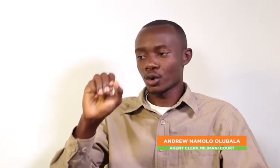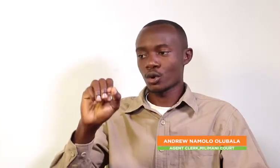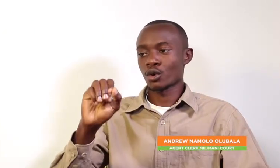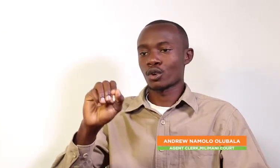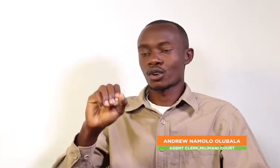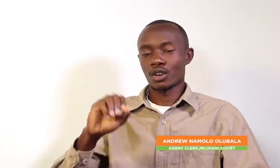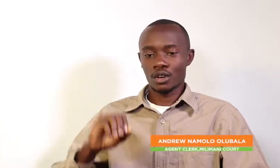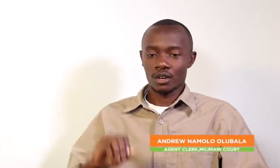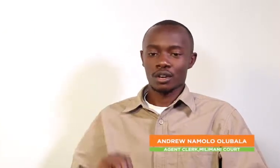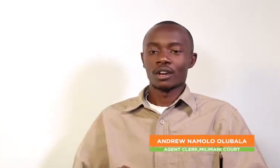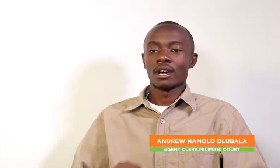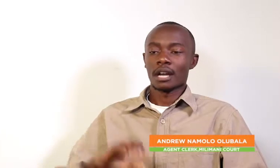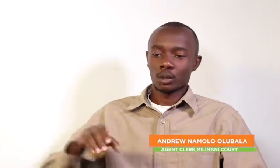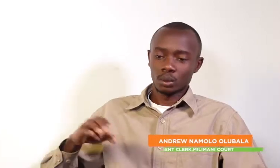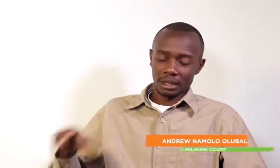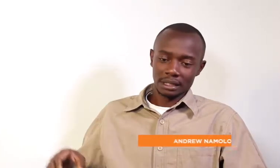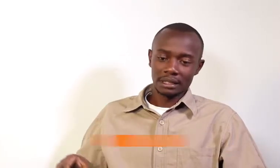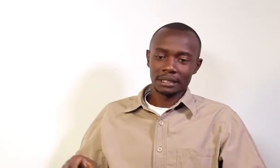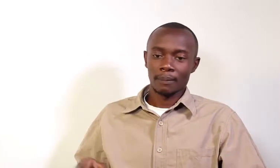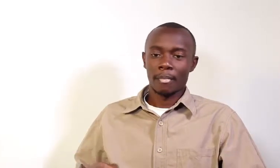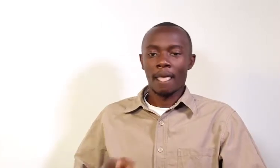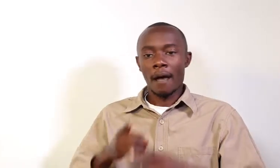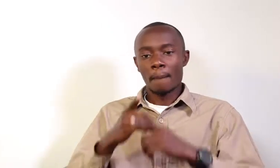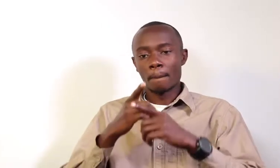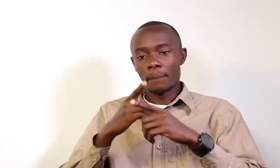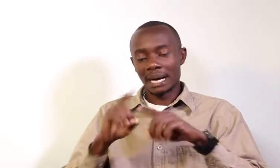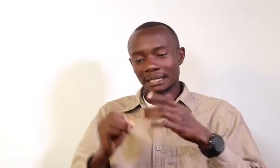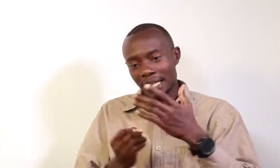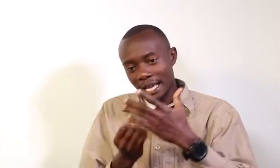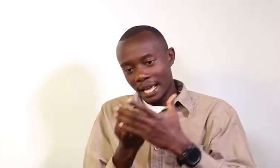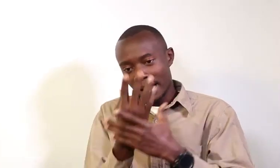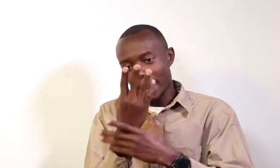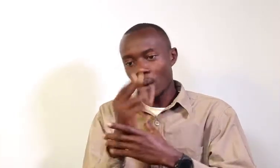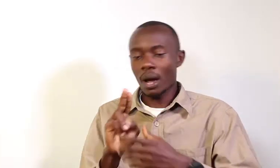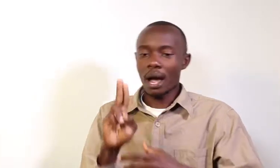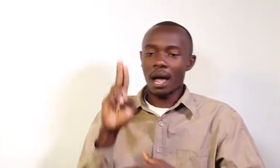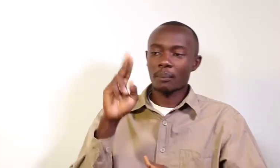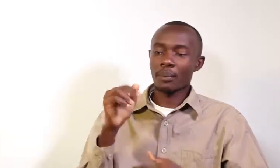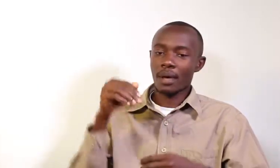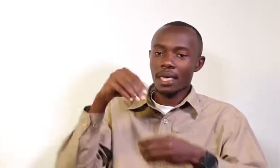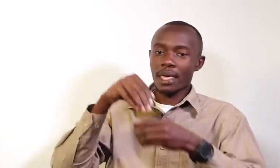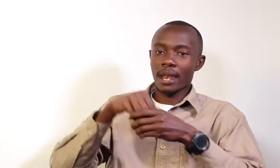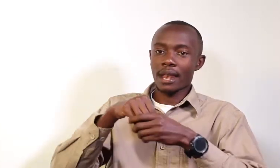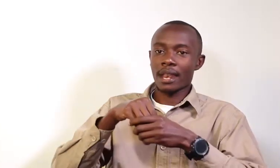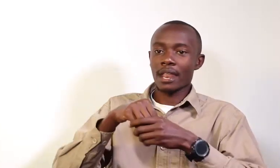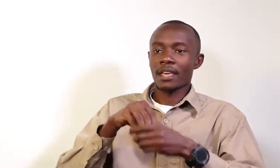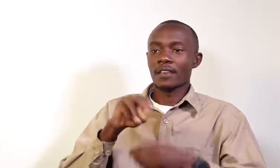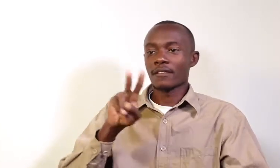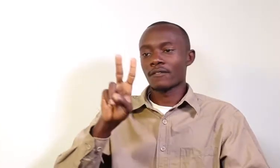Kajiado County, but grew up in